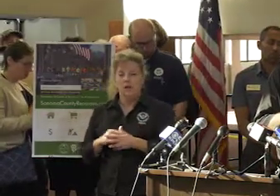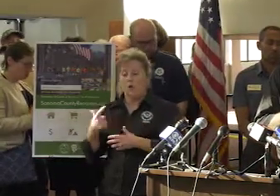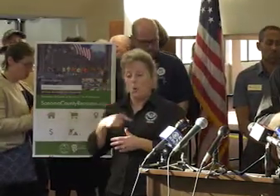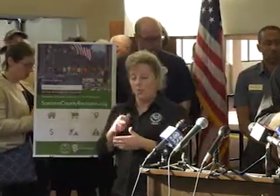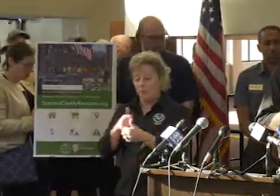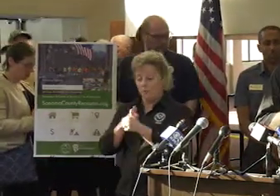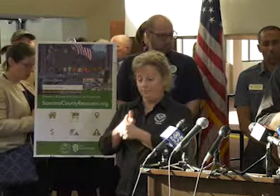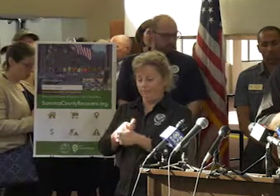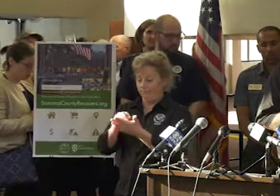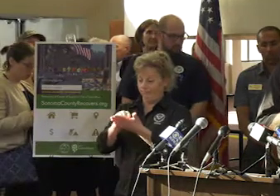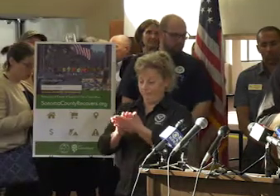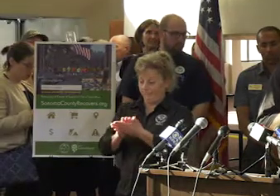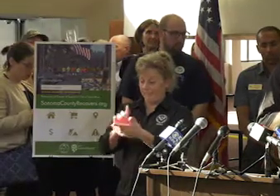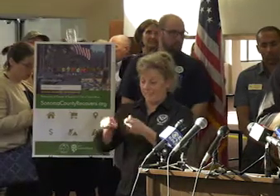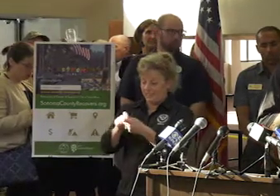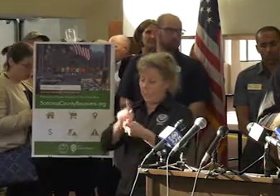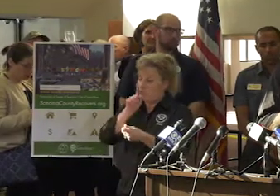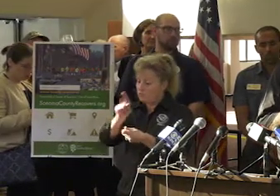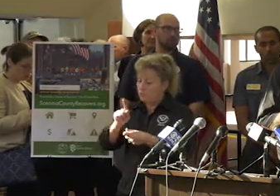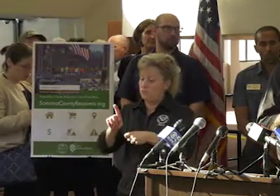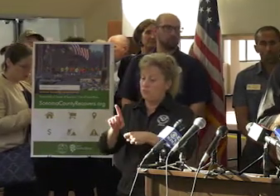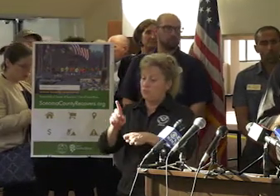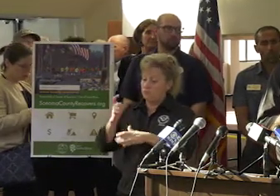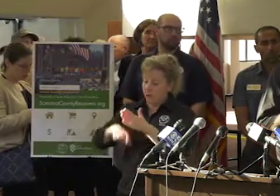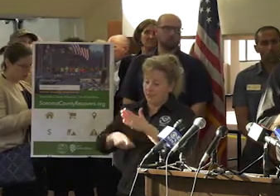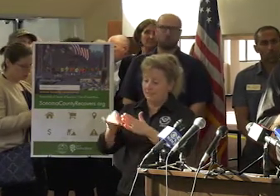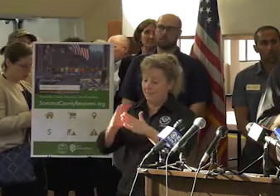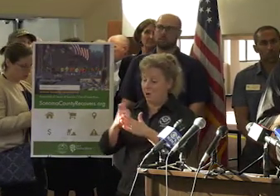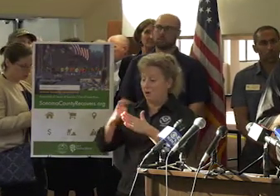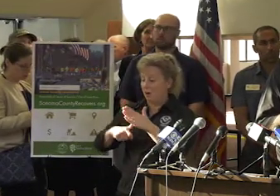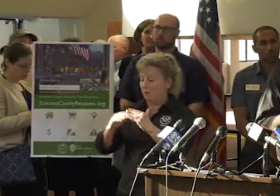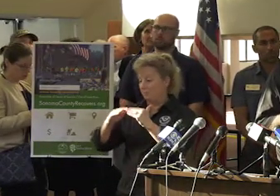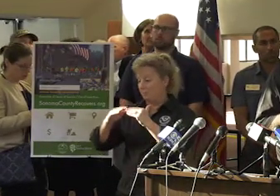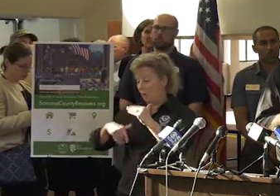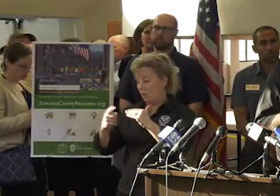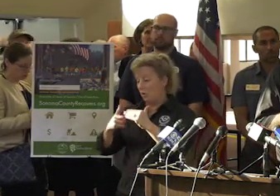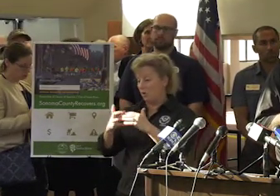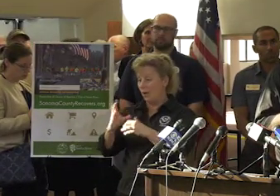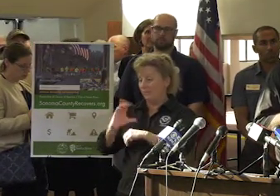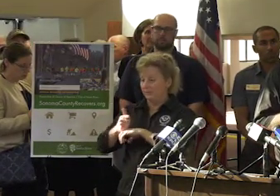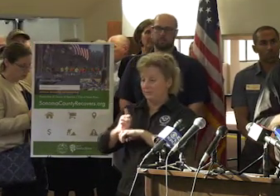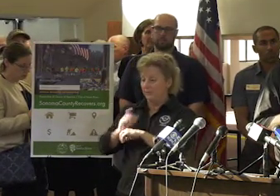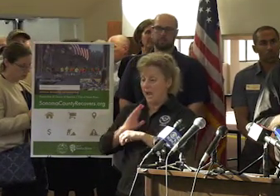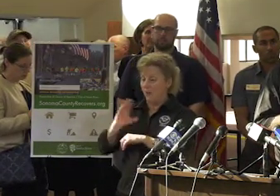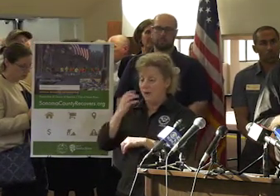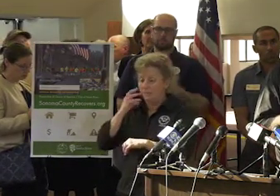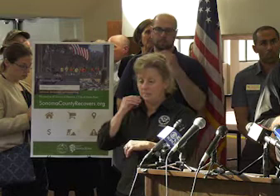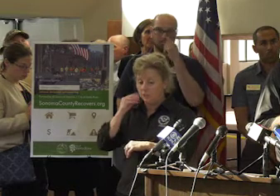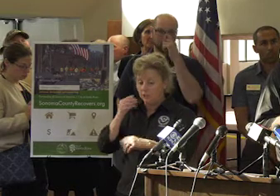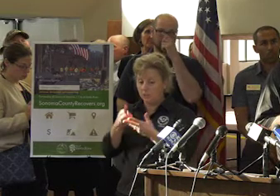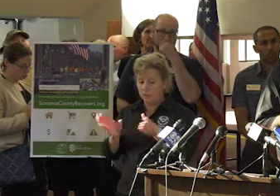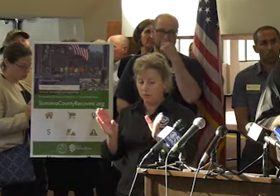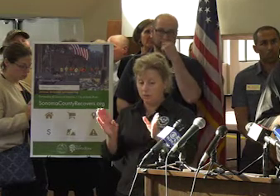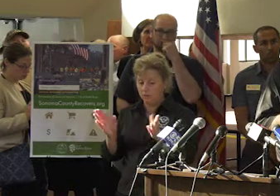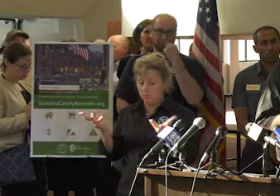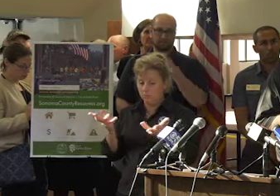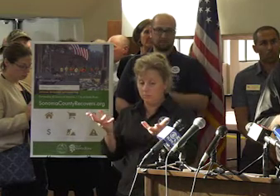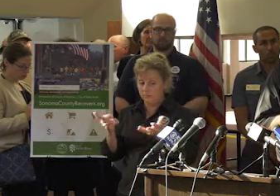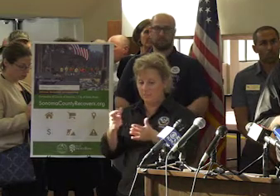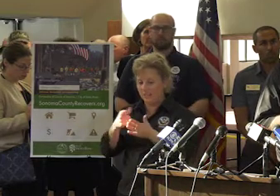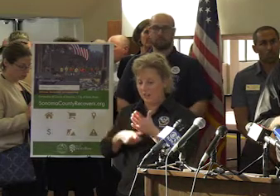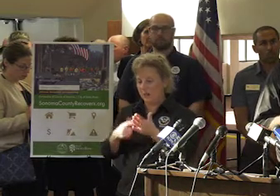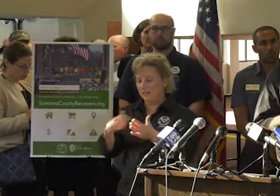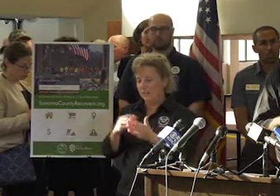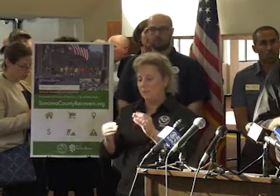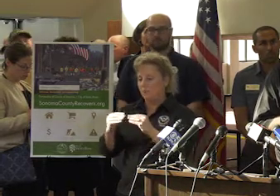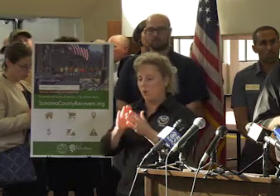especially if in the case our costs come in below what you've got set aside? I will tell you our experience generally is it costs